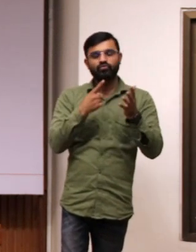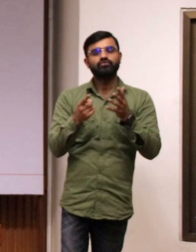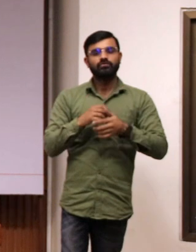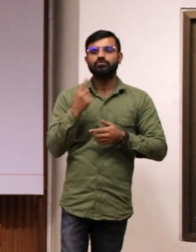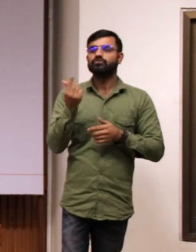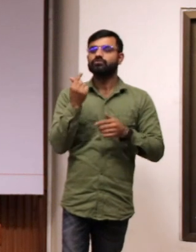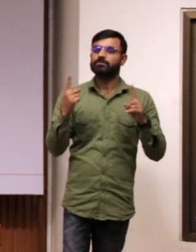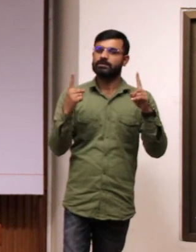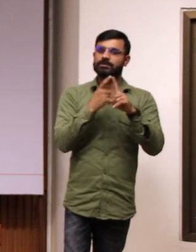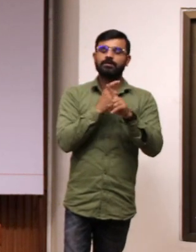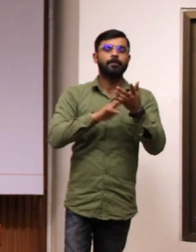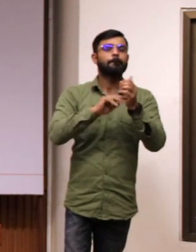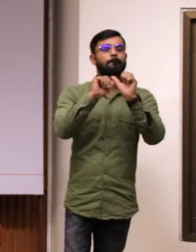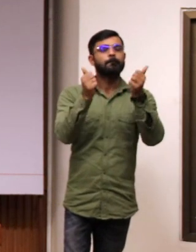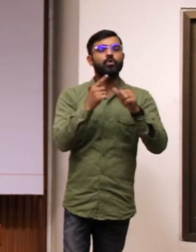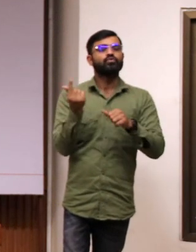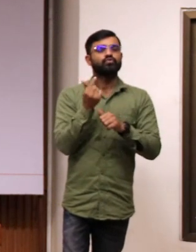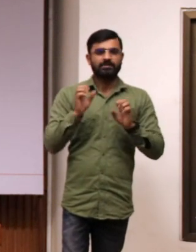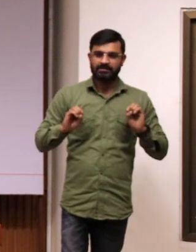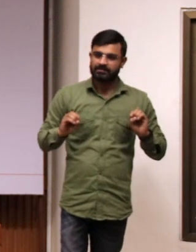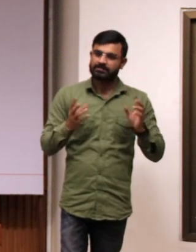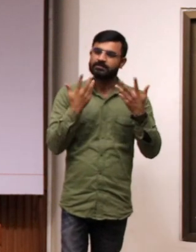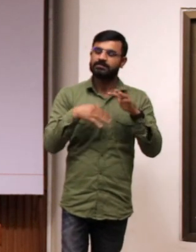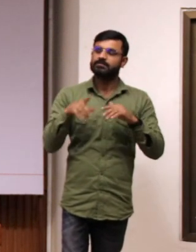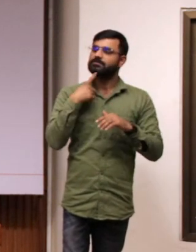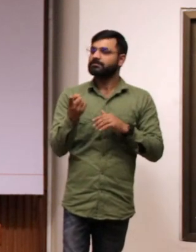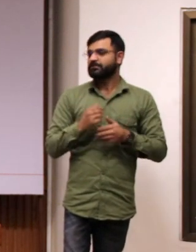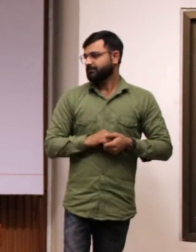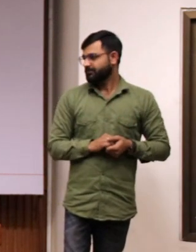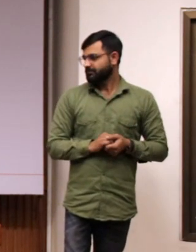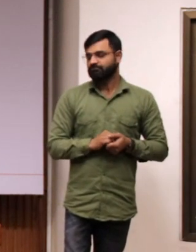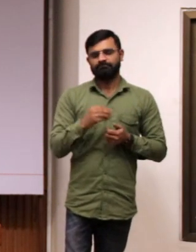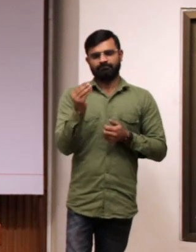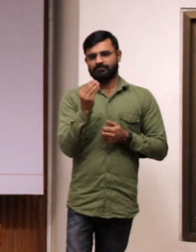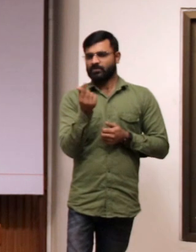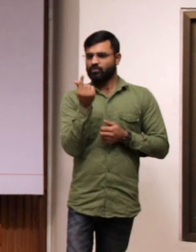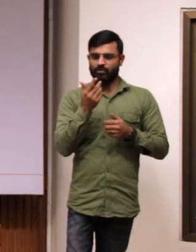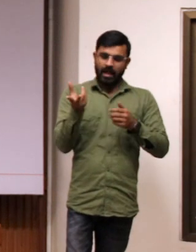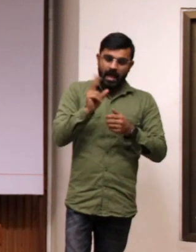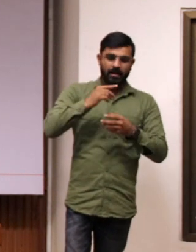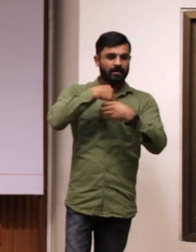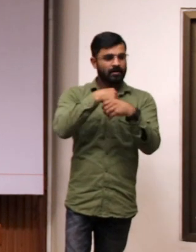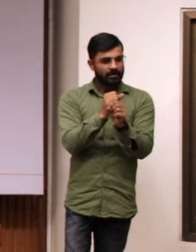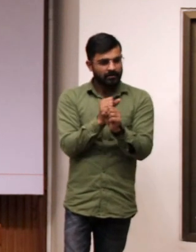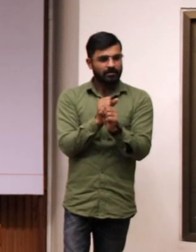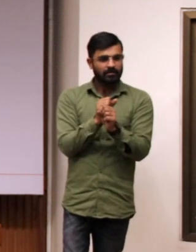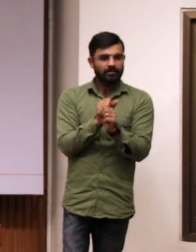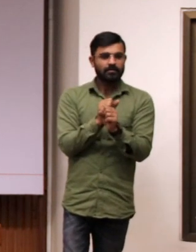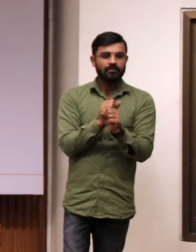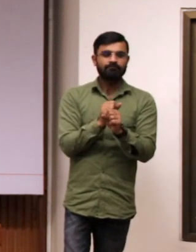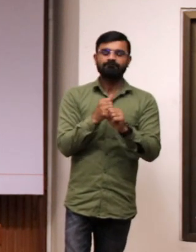forest is contrary to the modern use. Because initially it was a forest used to denote like something which is used for recreation. Then it can become